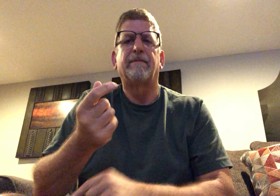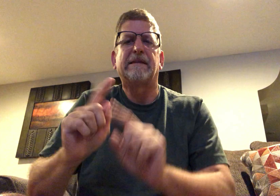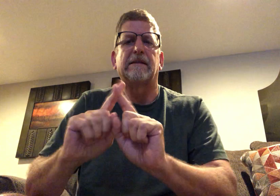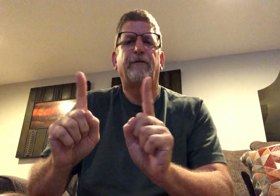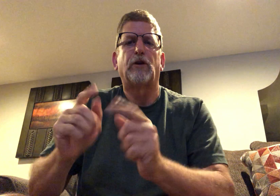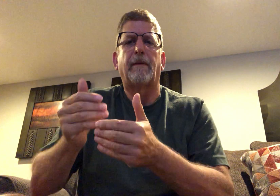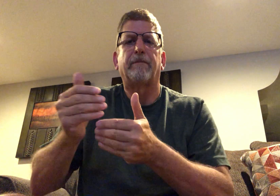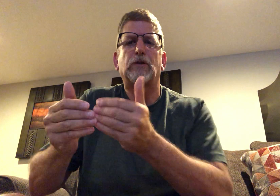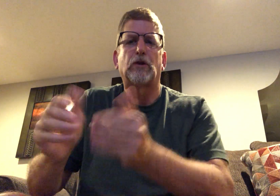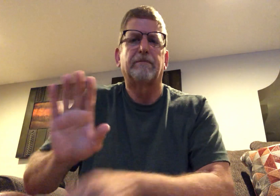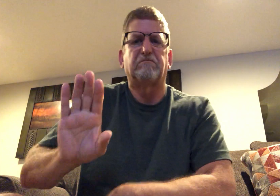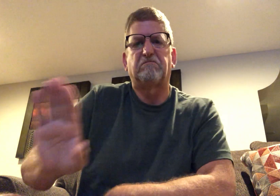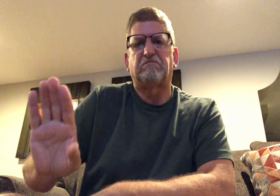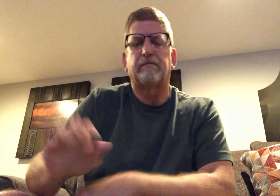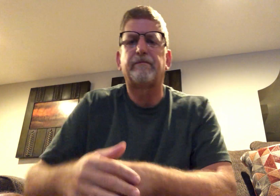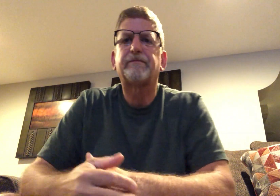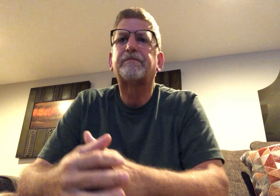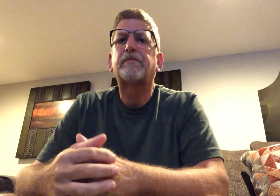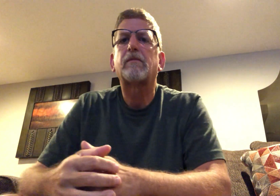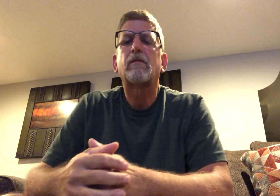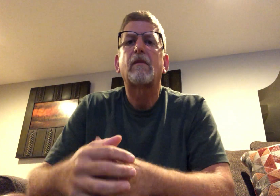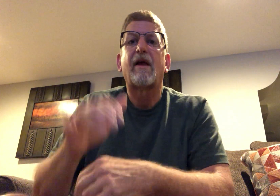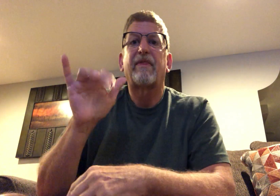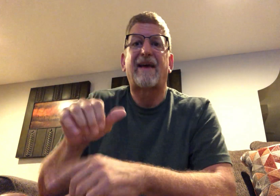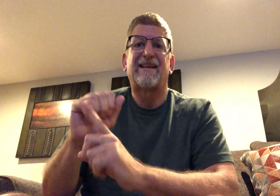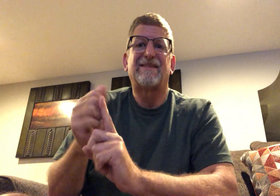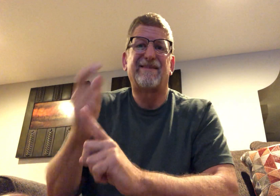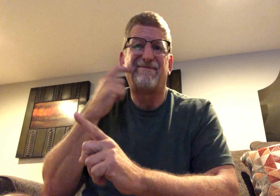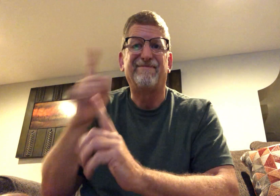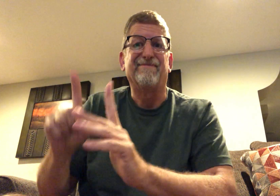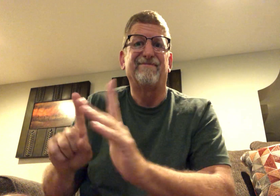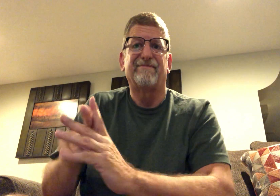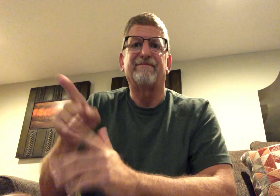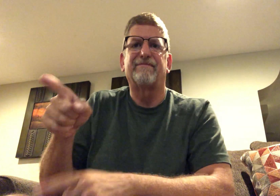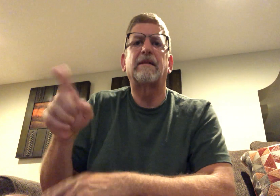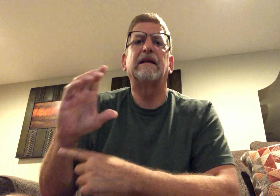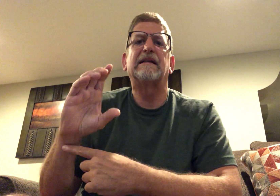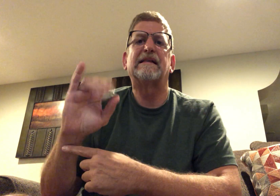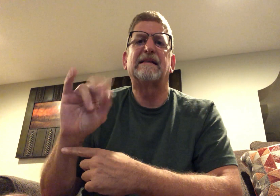and butterfly shrimp. Golden Corral, the only one for everyone.